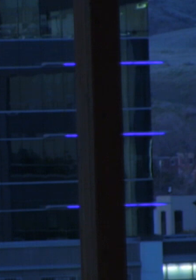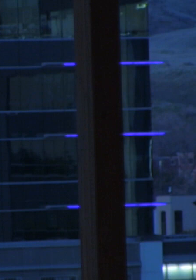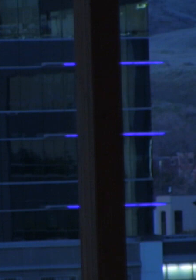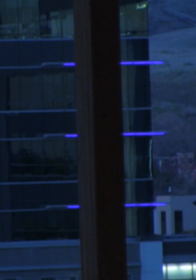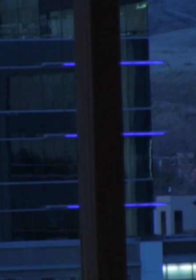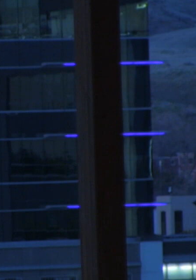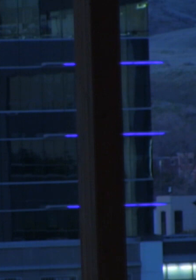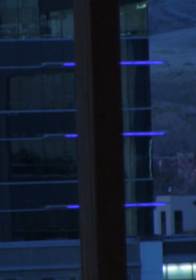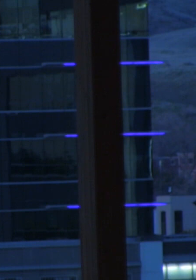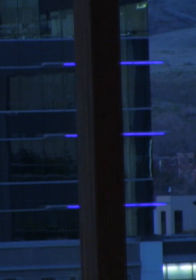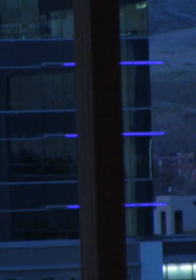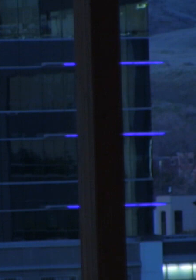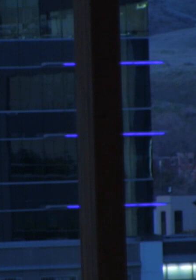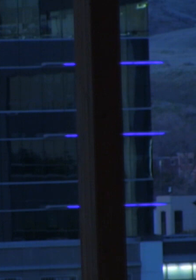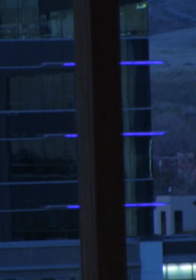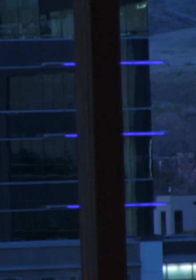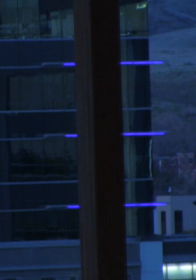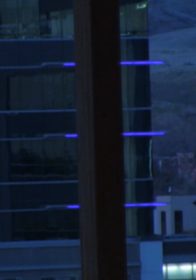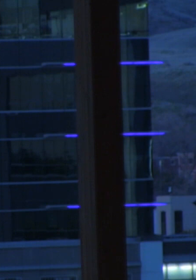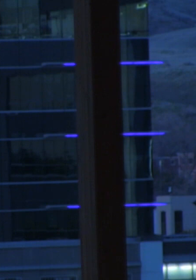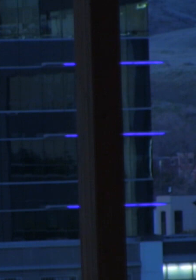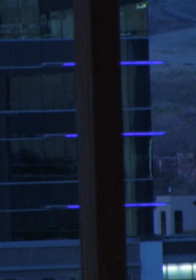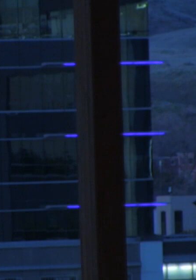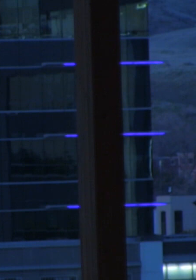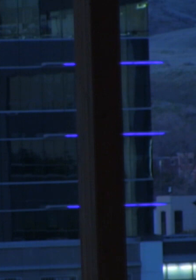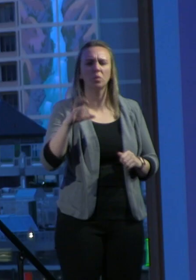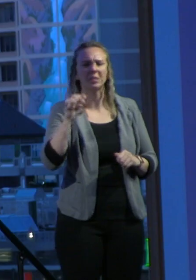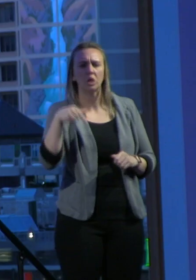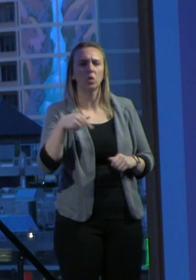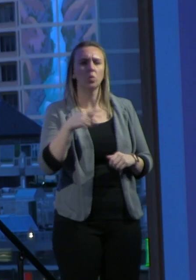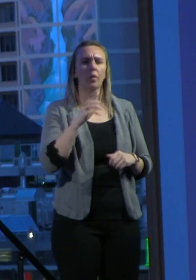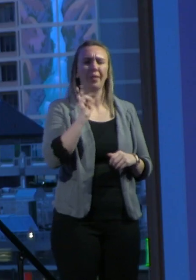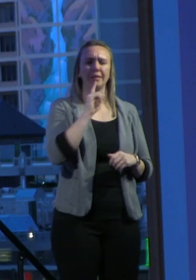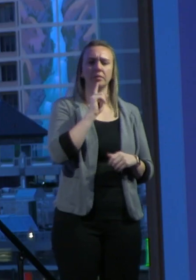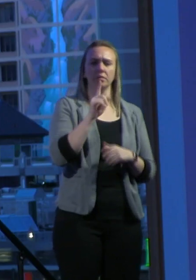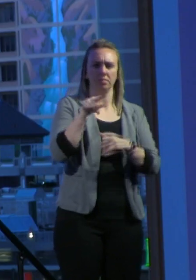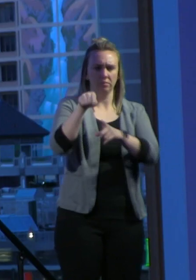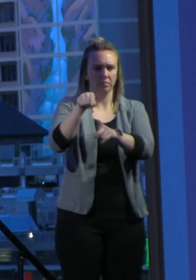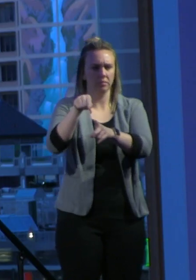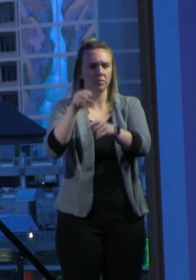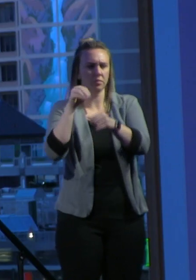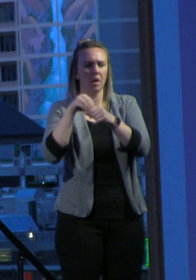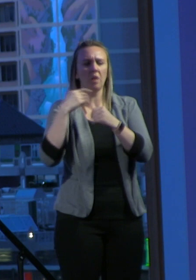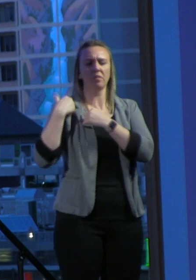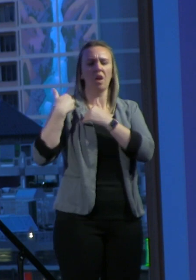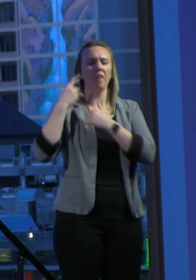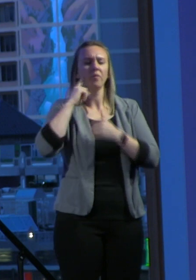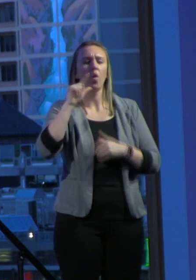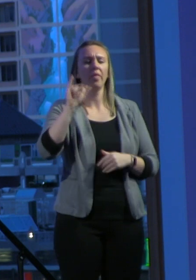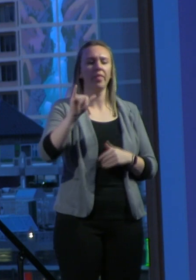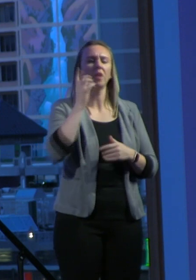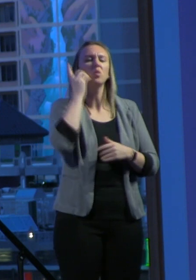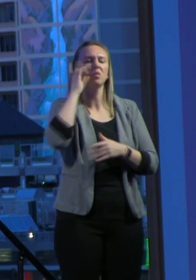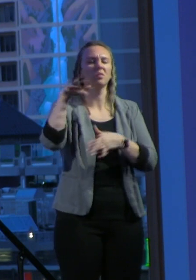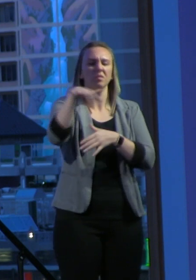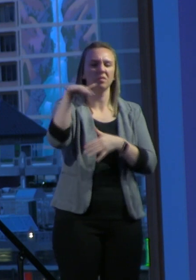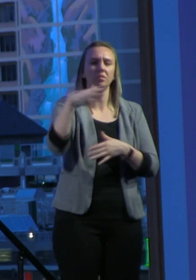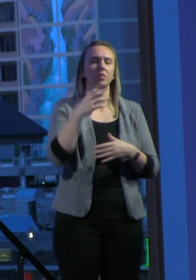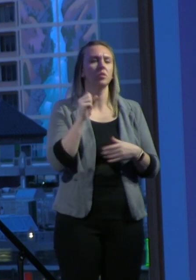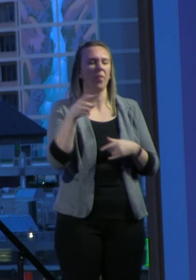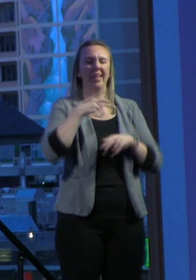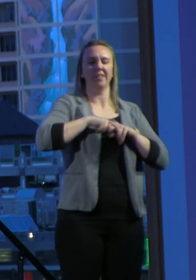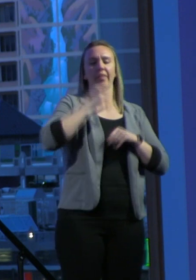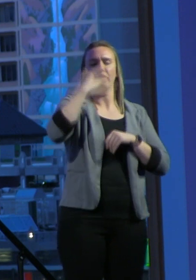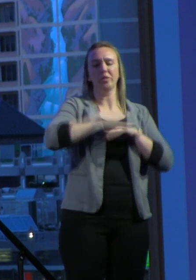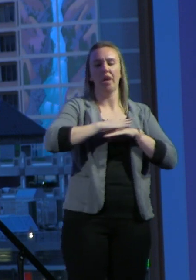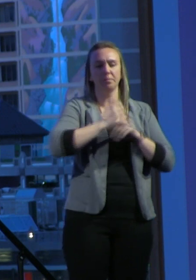to CQ. CQ is charge of quarters. They're the guys that sit at the front desk and make sure everybody, when they get back,